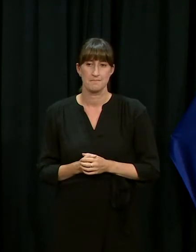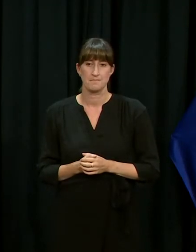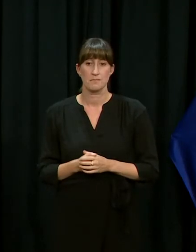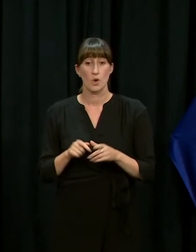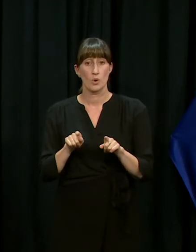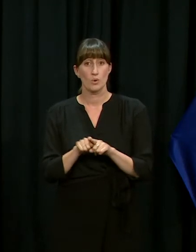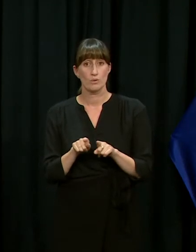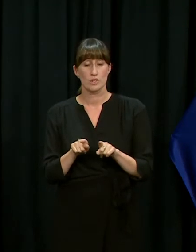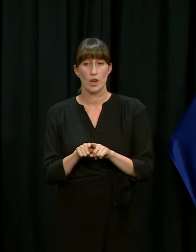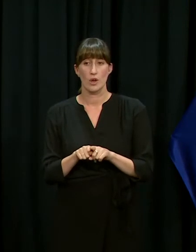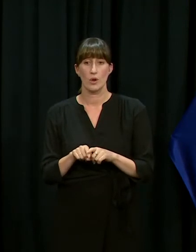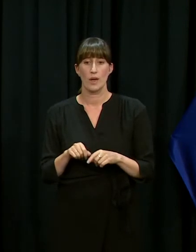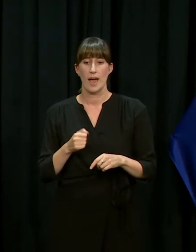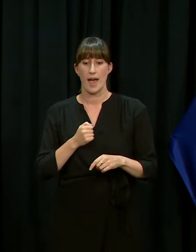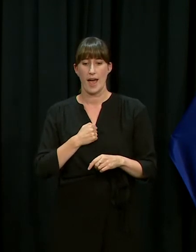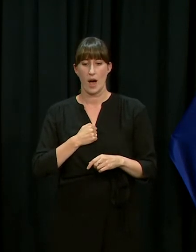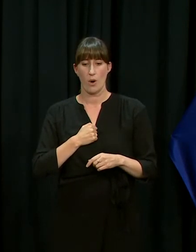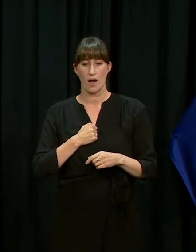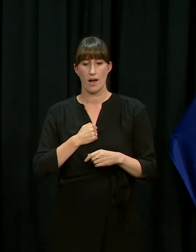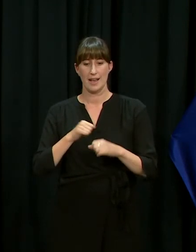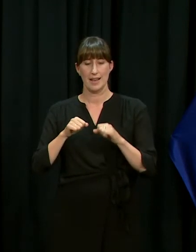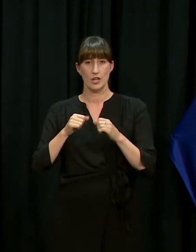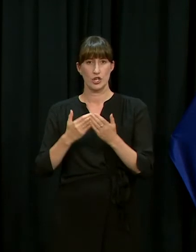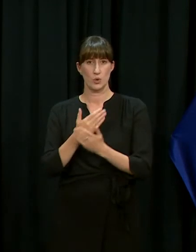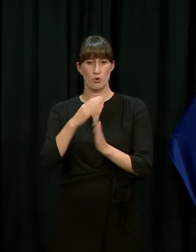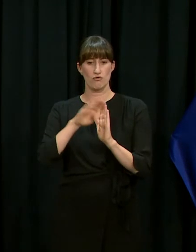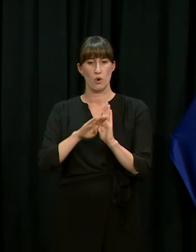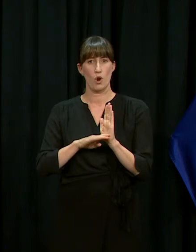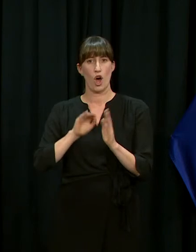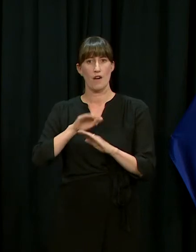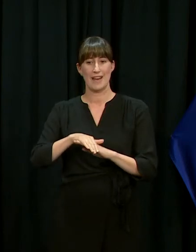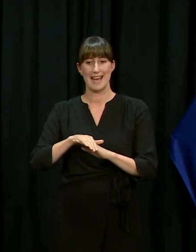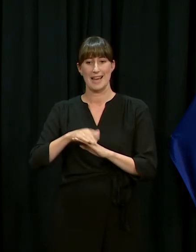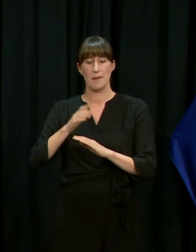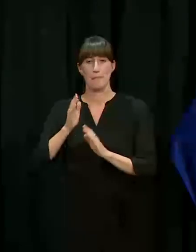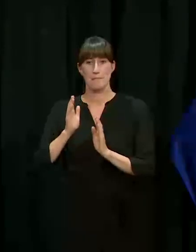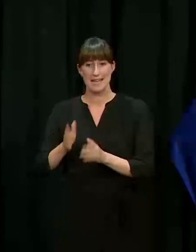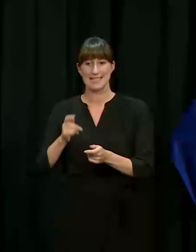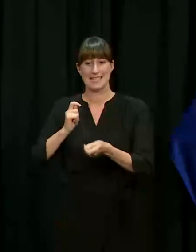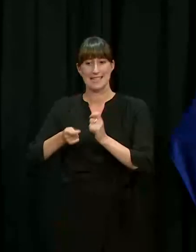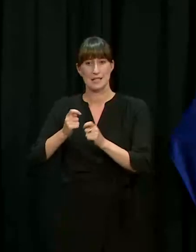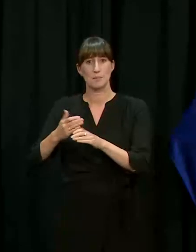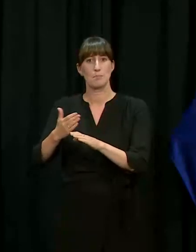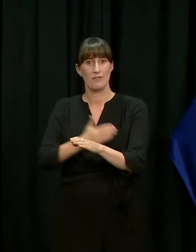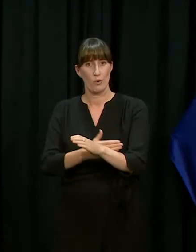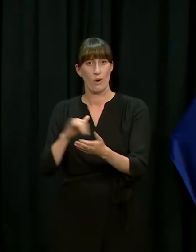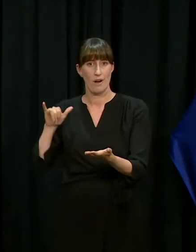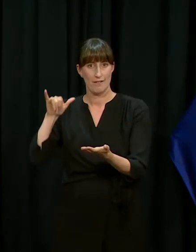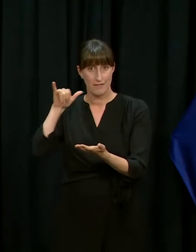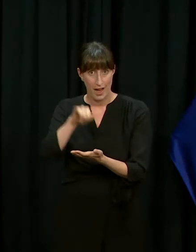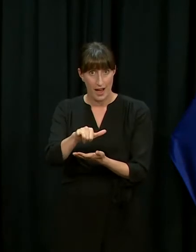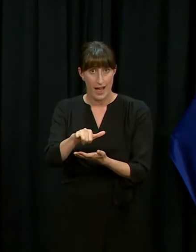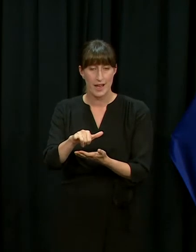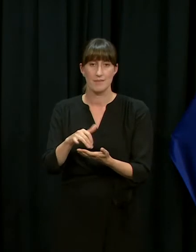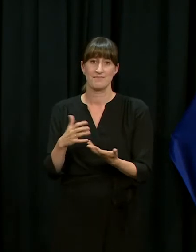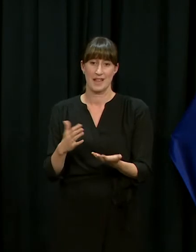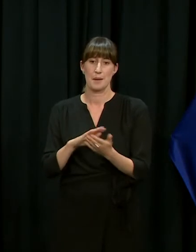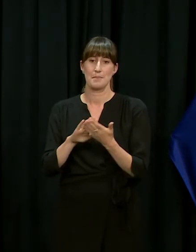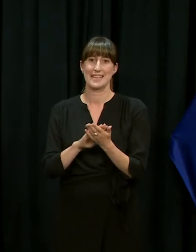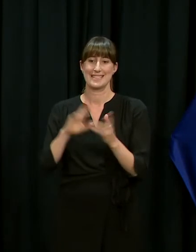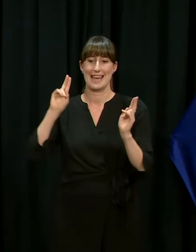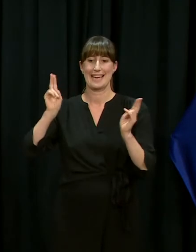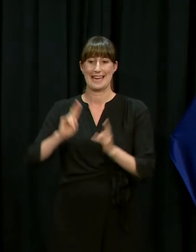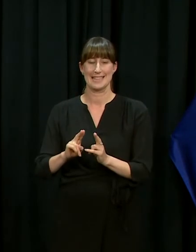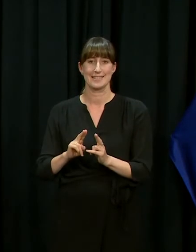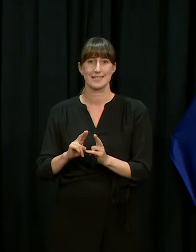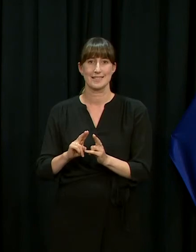the testing pre-departure, we've seen a steady decline in the overall rate of infections coming in. I believe I saw analysis